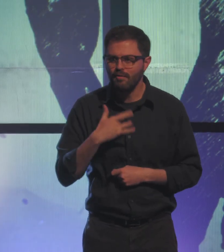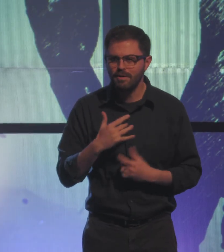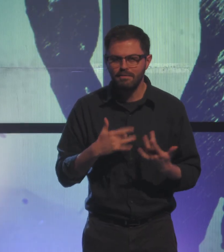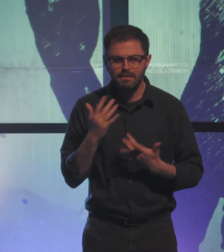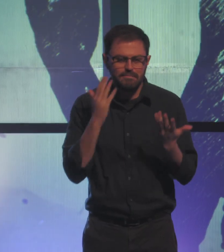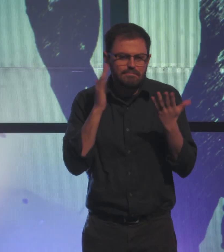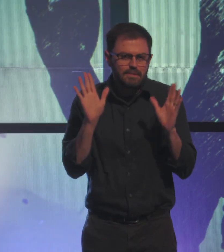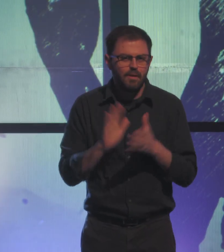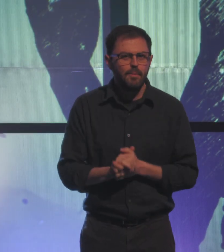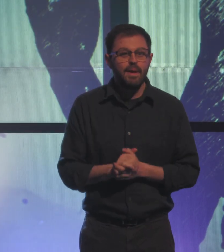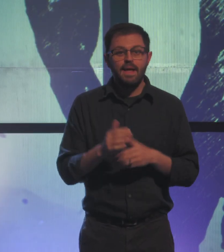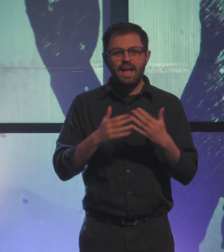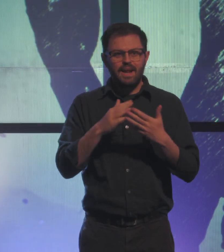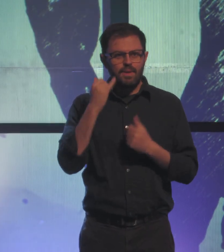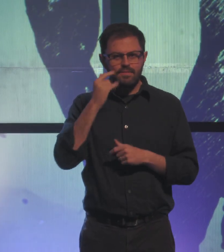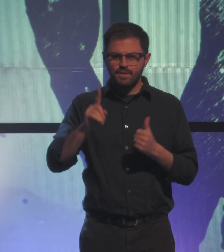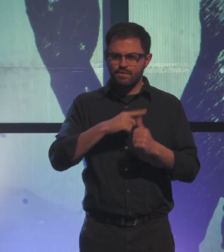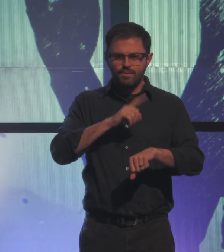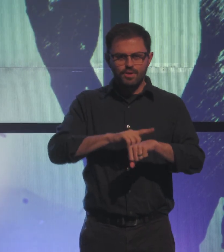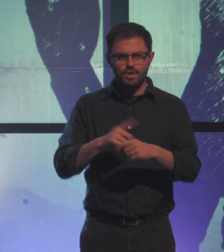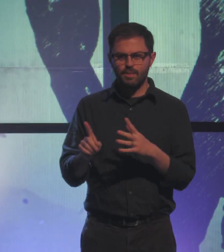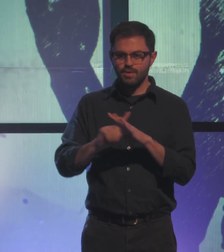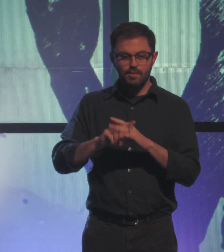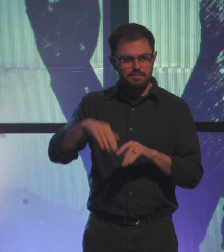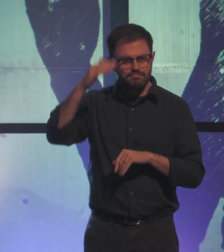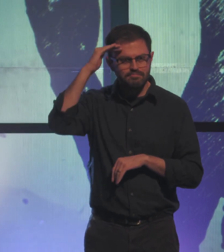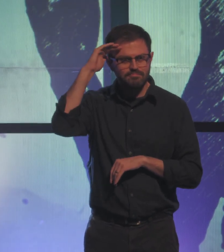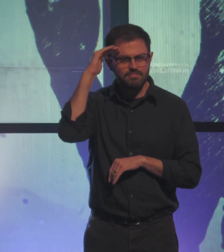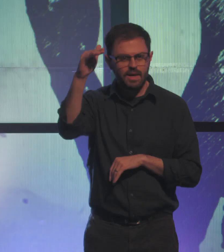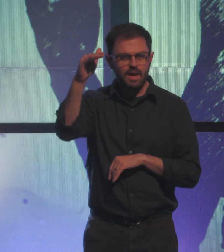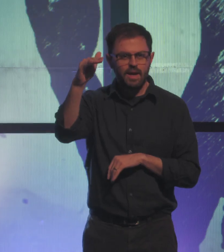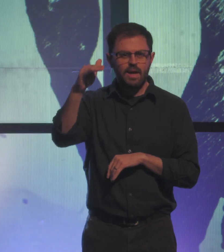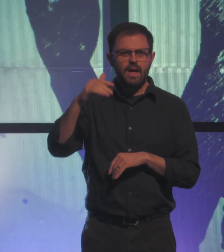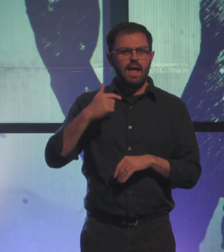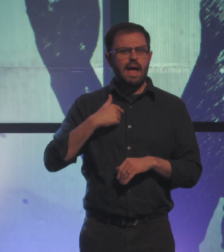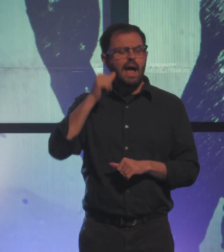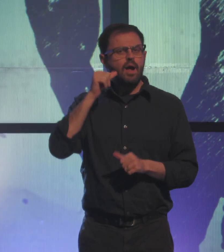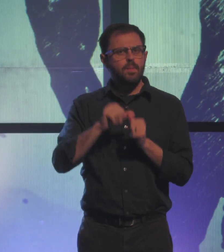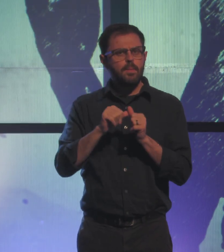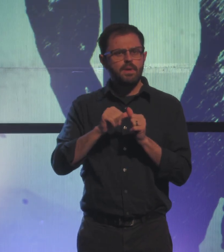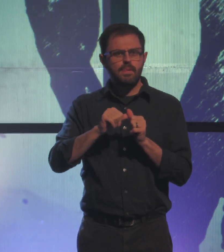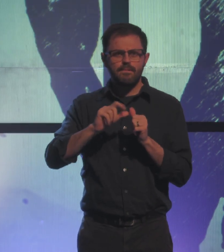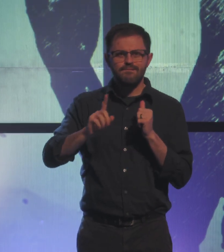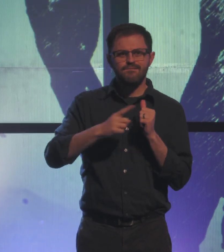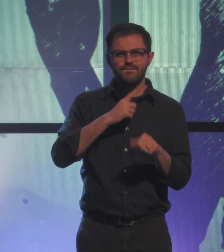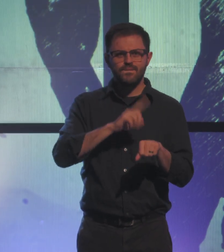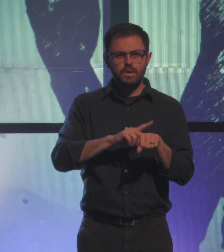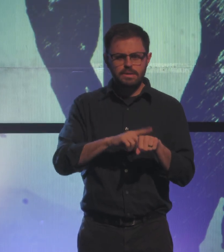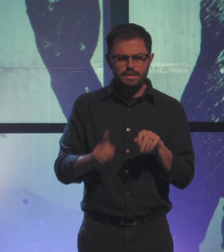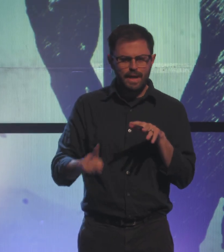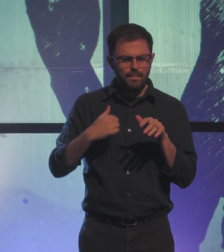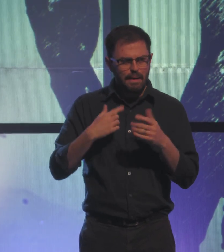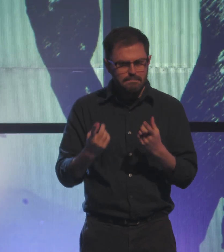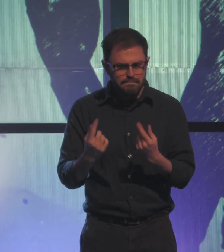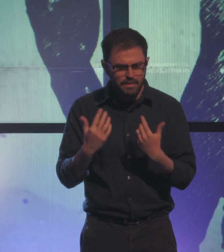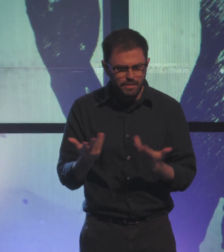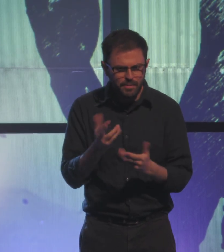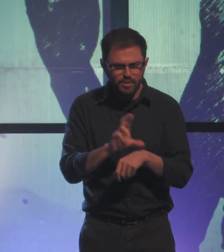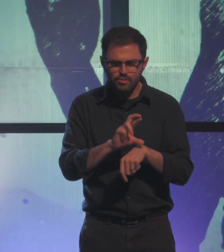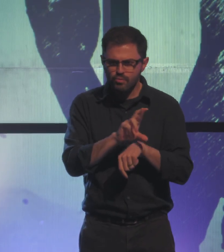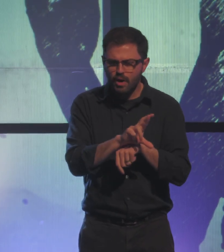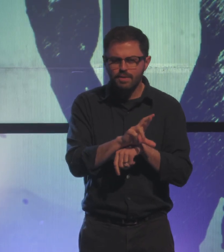this is your first time here, hi. I remember my very first time at Crossroads. It was